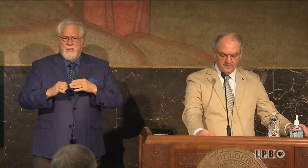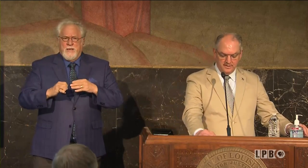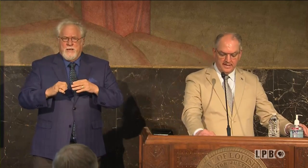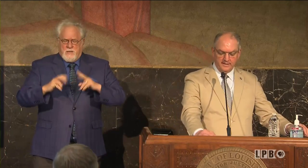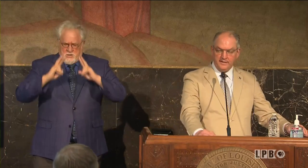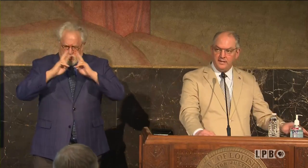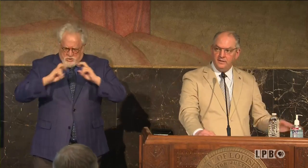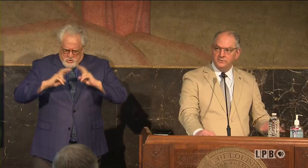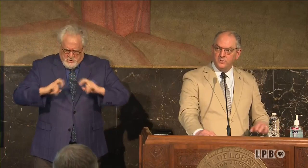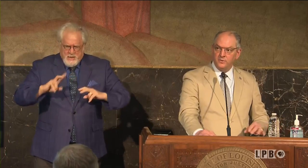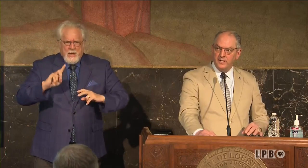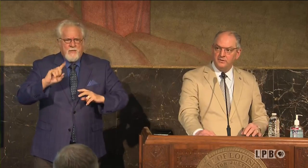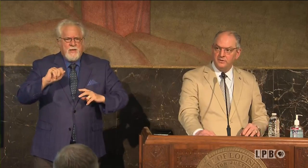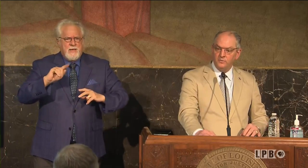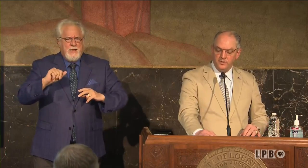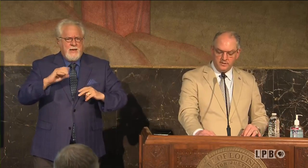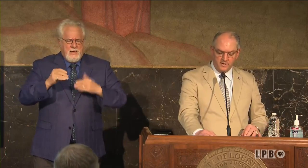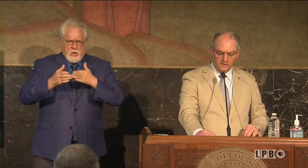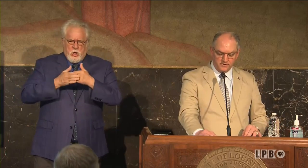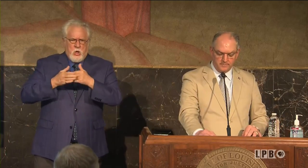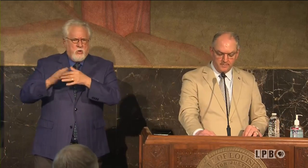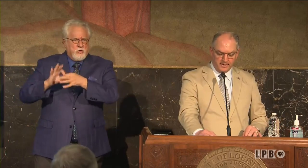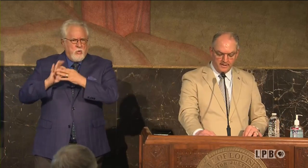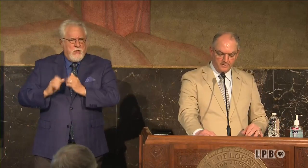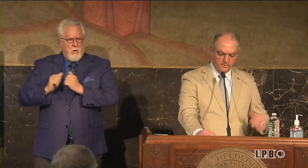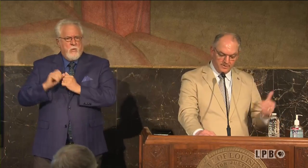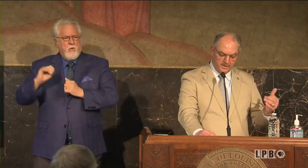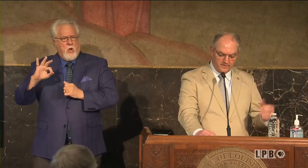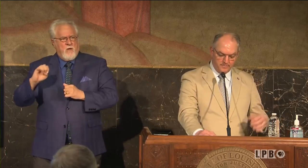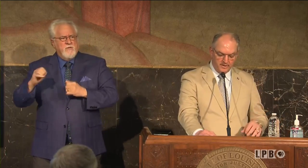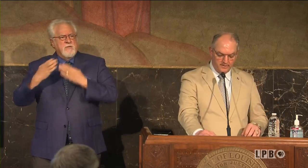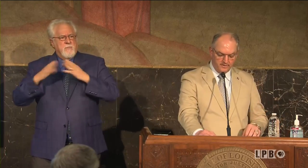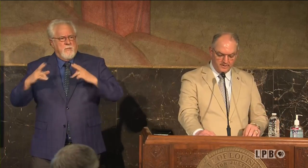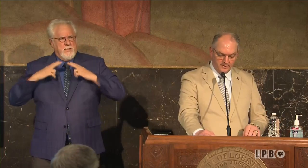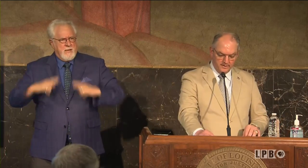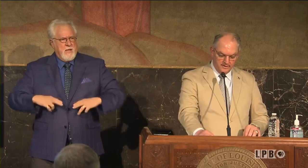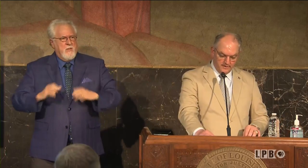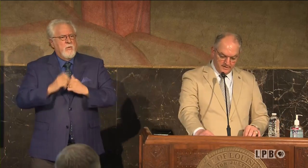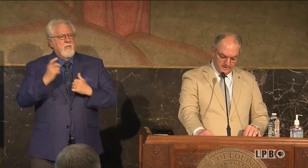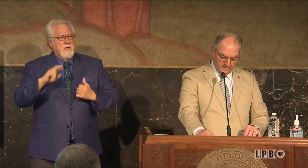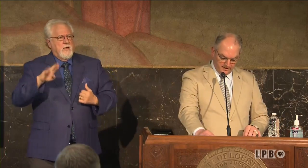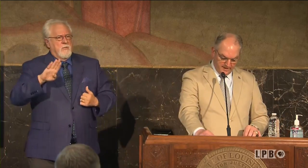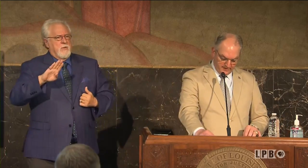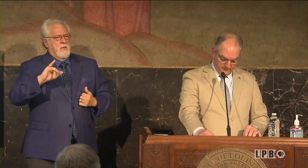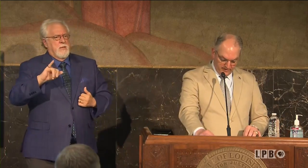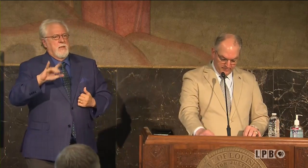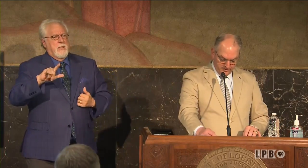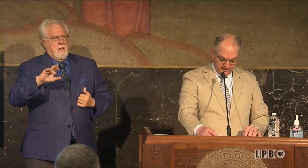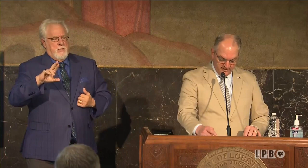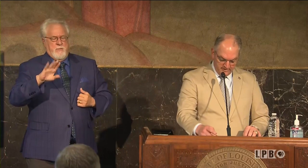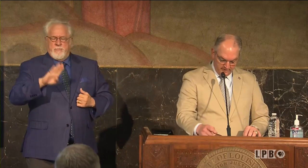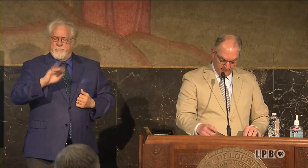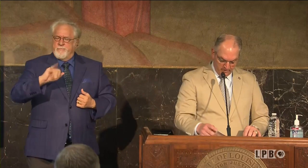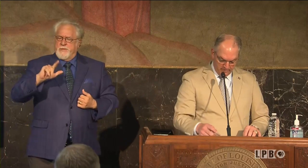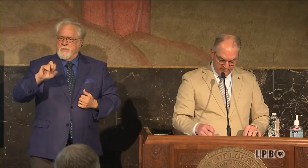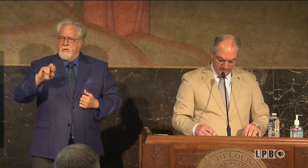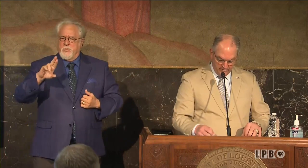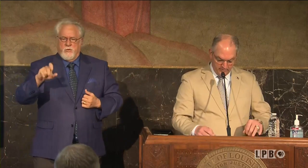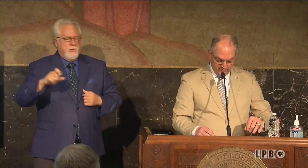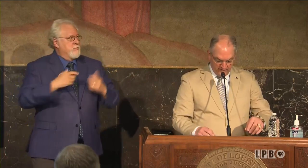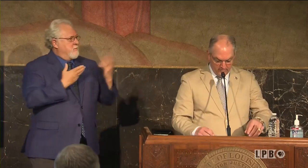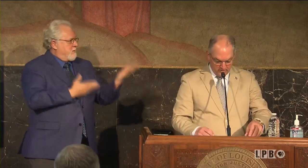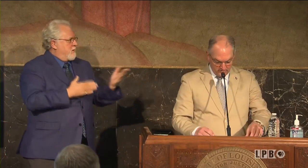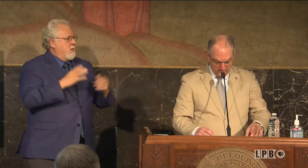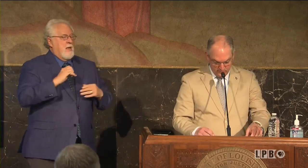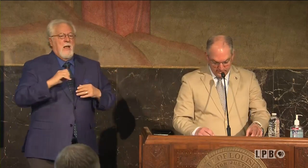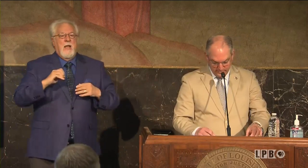the data in close coordination with the Office of Public Health, with Dr. Bu and Dr. Phillips at the Department of Health,